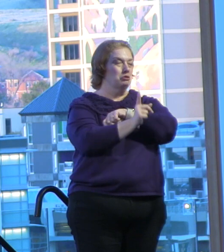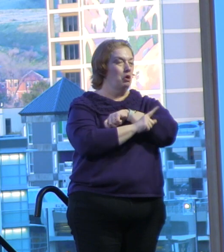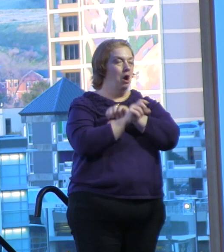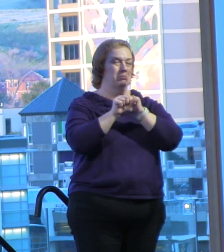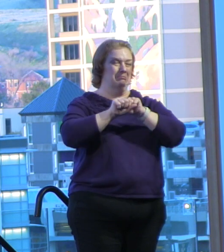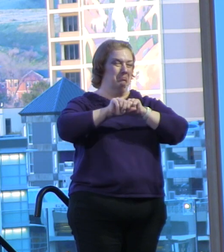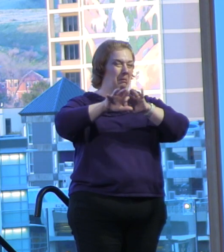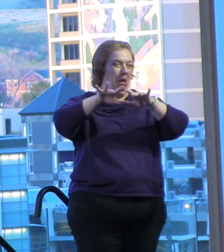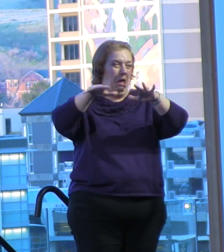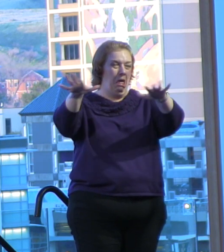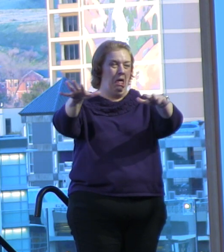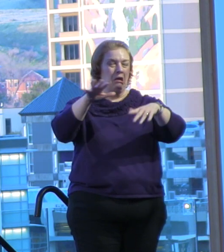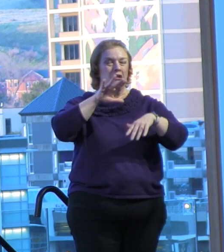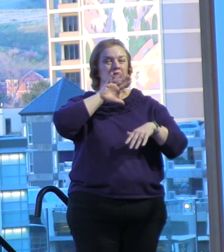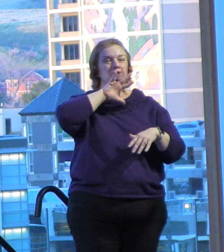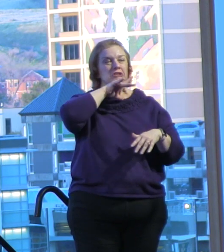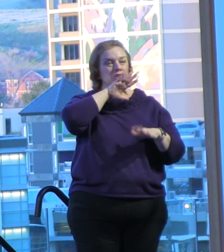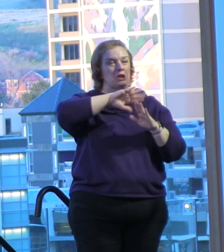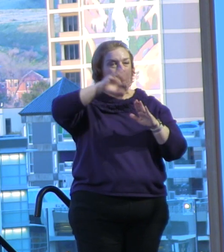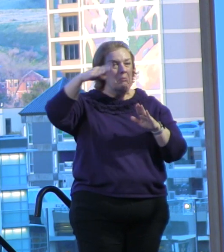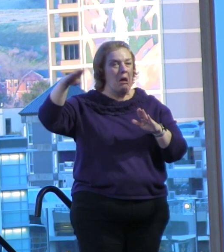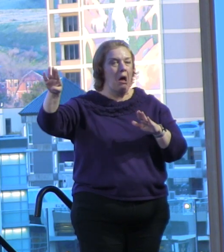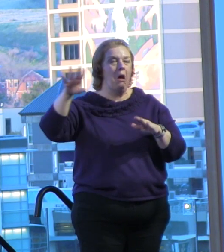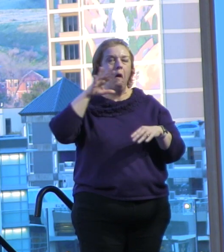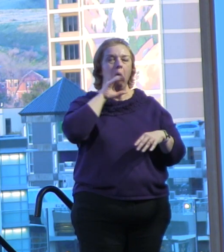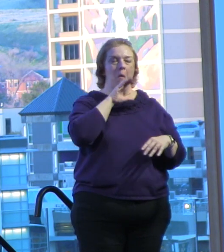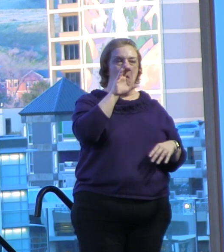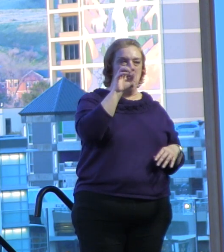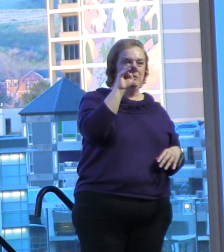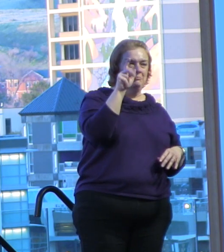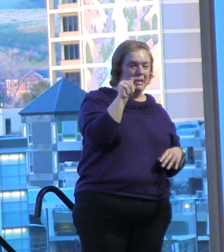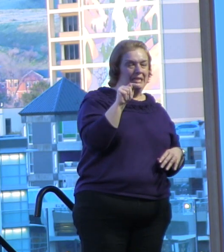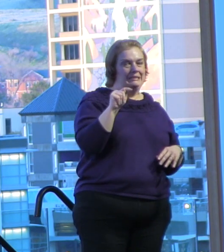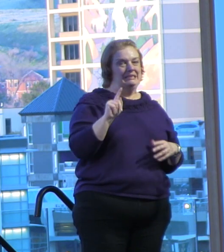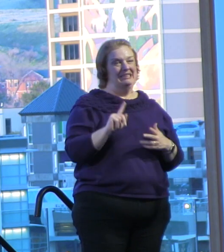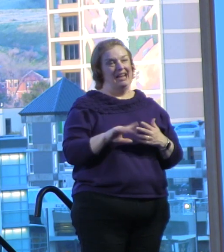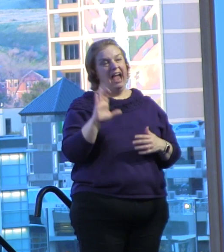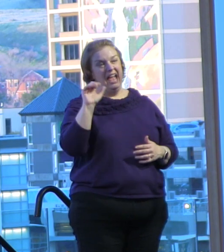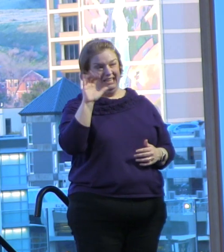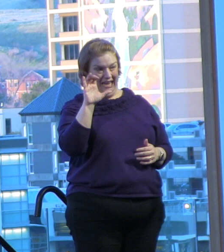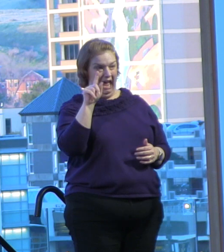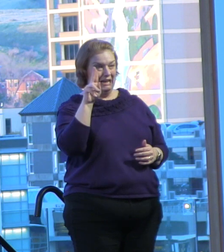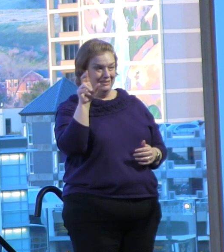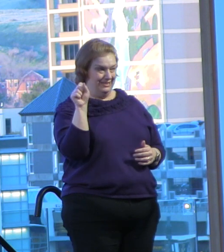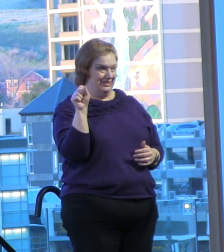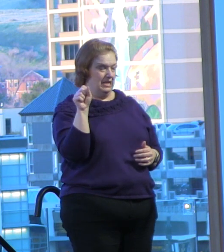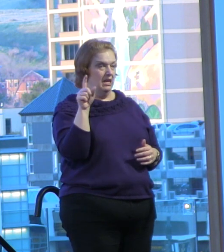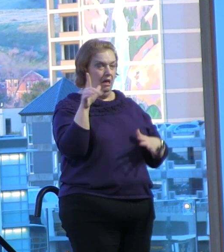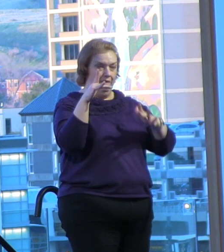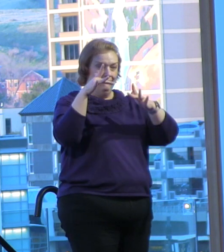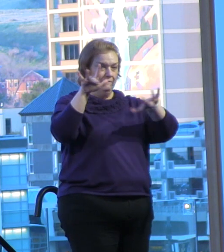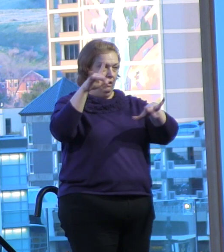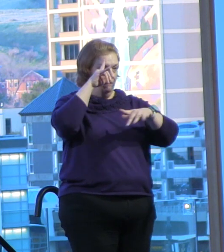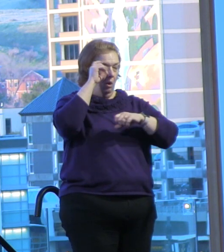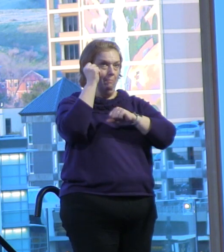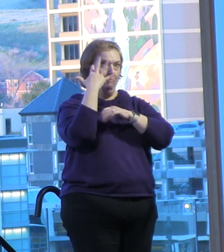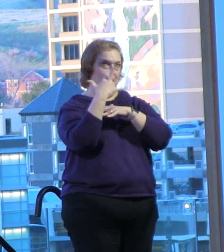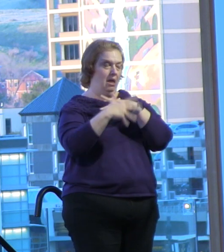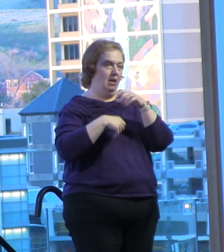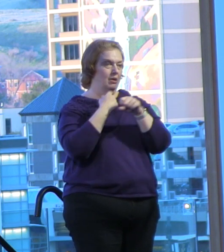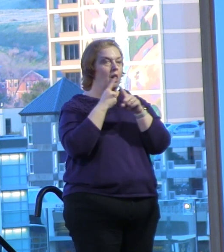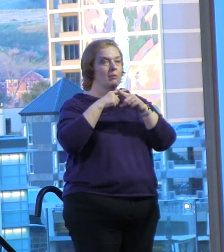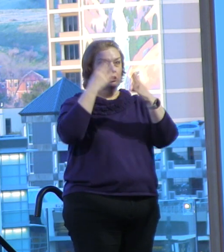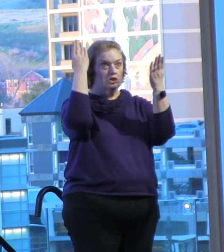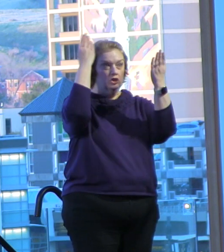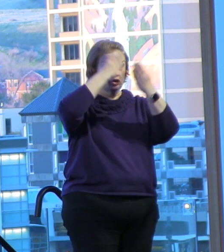and dirt mounds and old cement and cactus. It's been vacant for years. And because it's dark, all